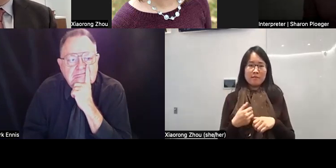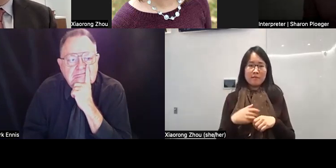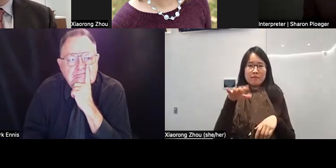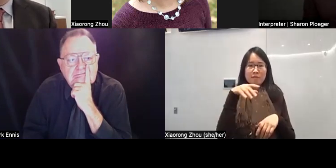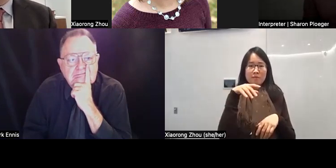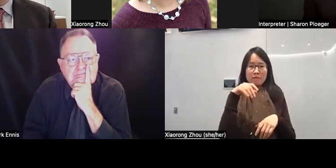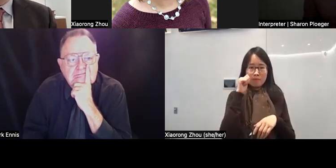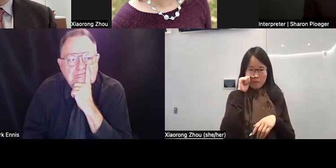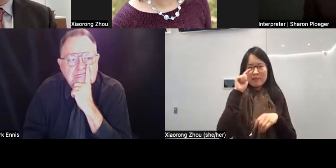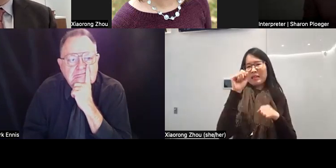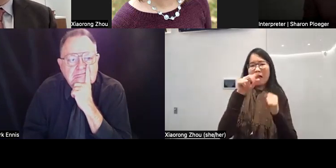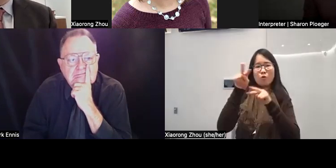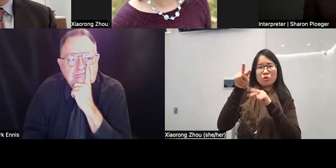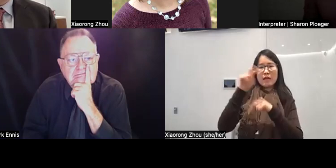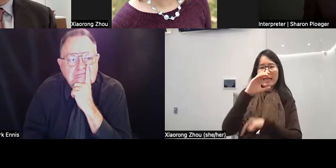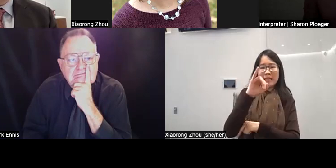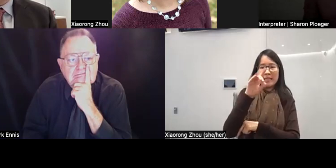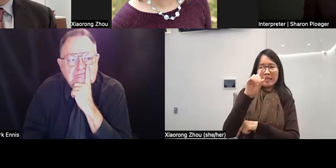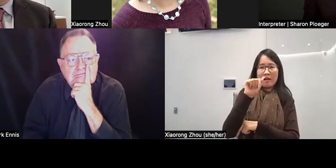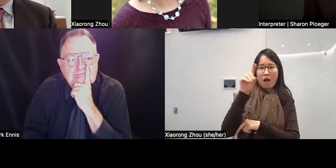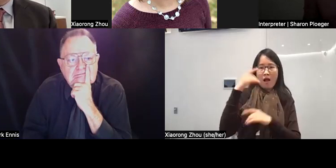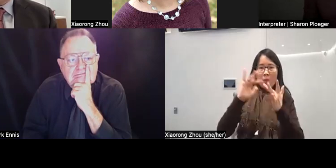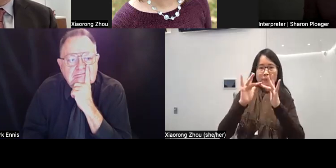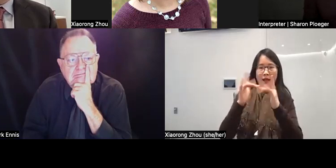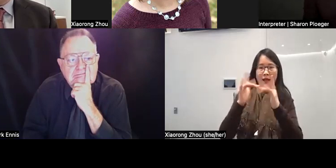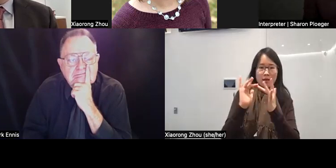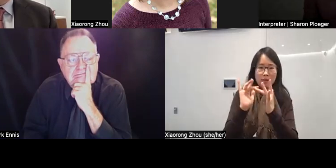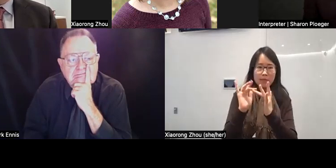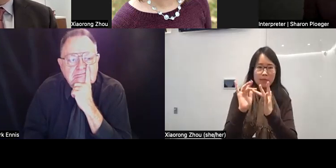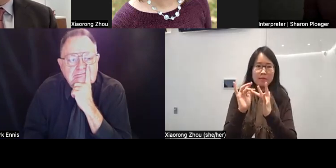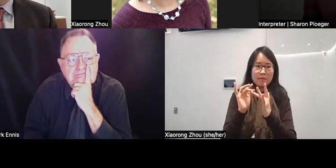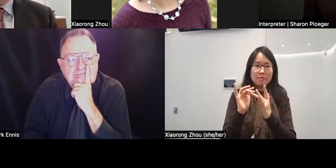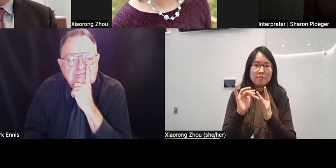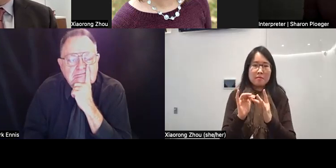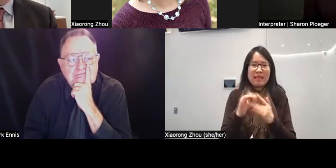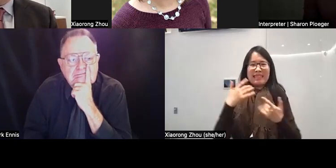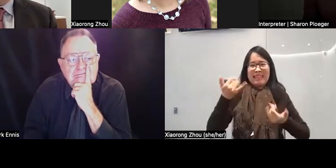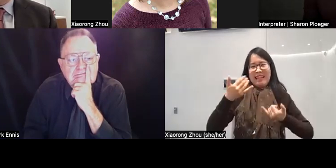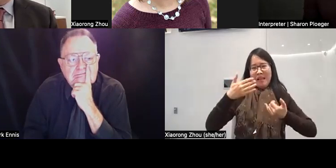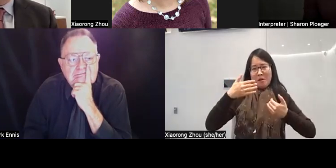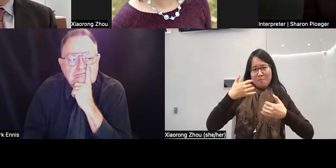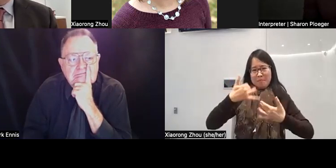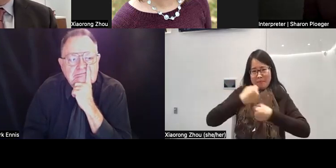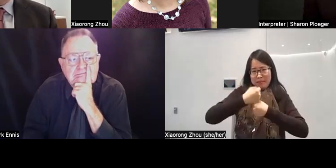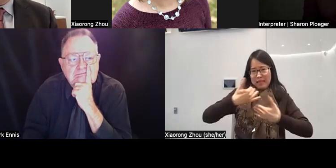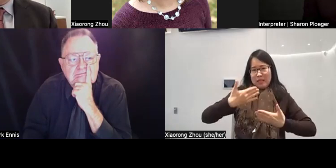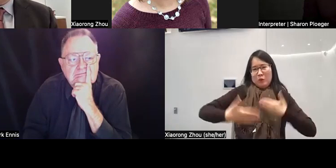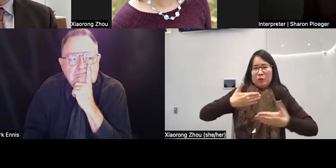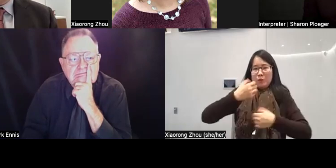We have all of those things involved in the program. If you look at CIDA online on the